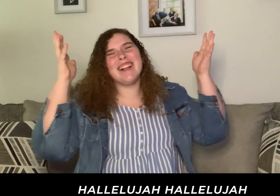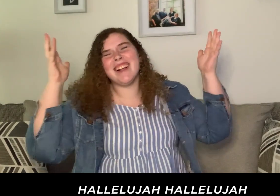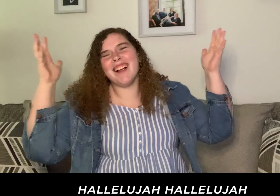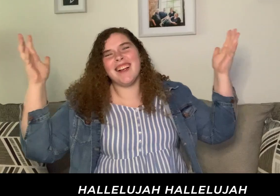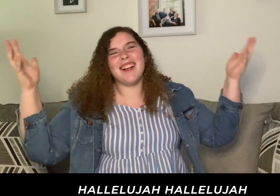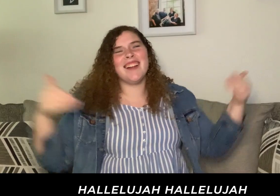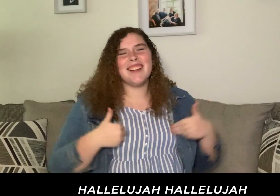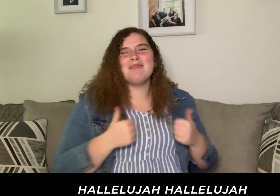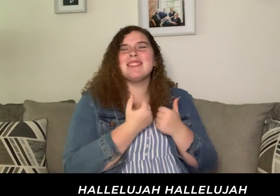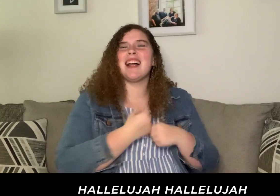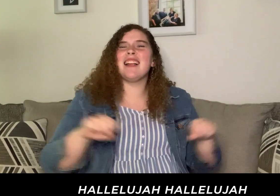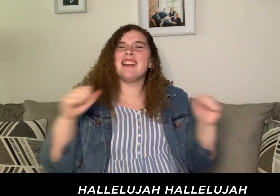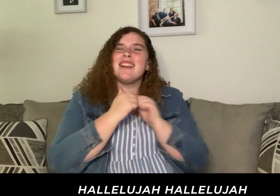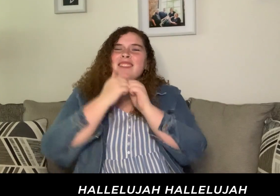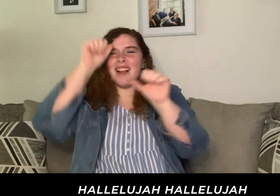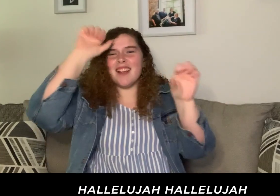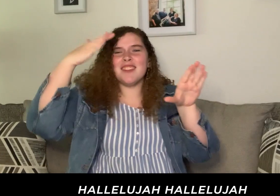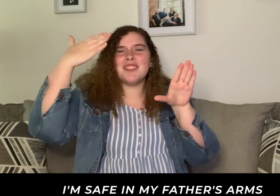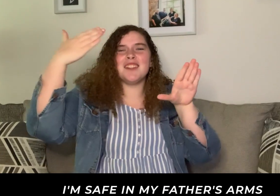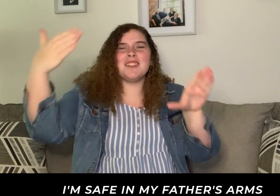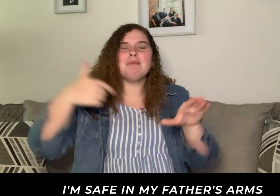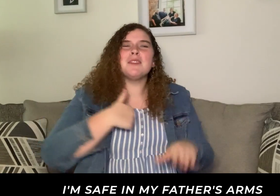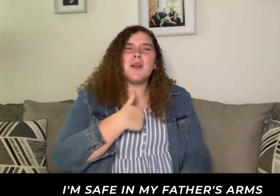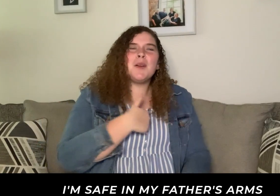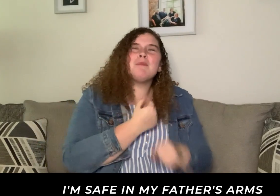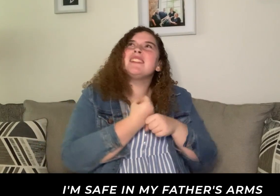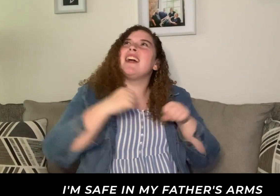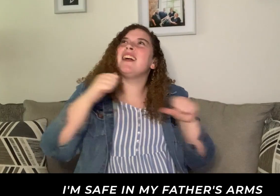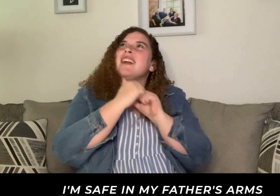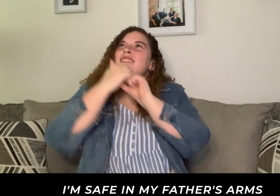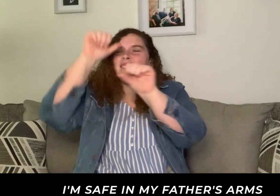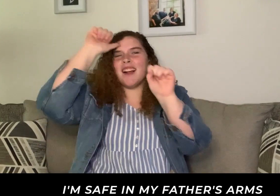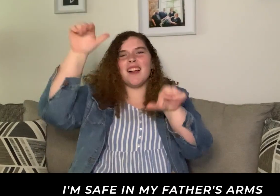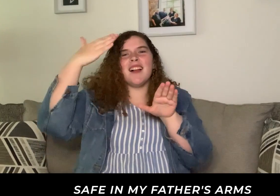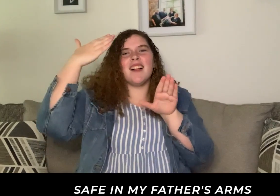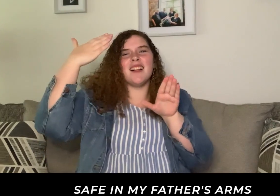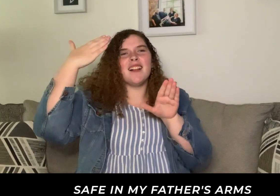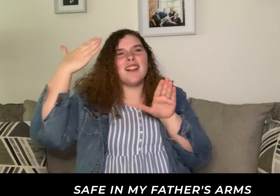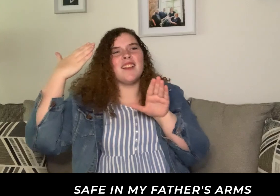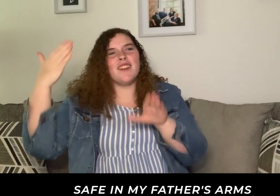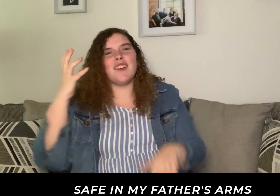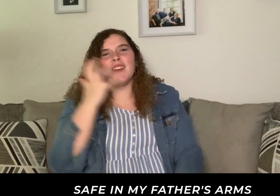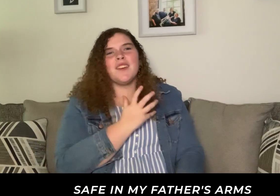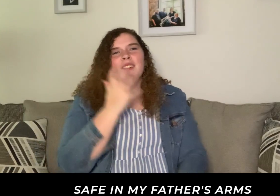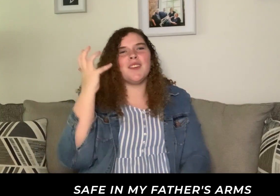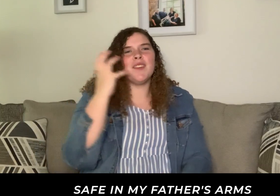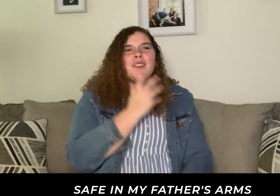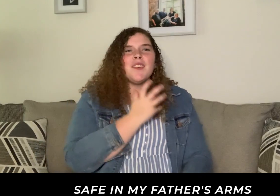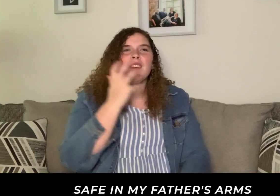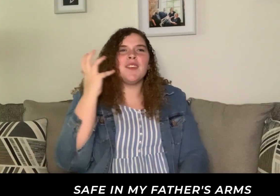Hallelujah, hallelujah I'm safe in my father's arms Safe in my